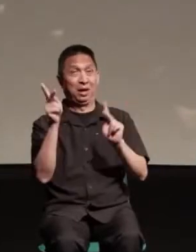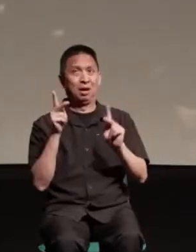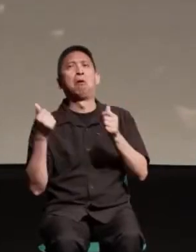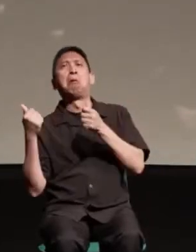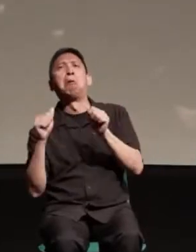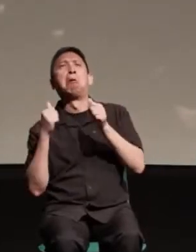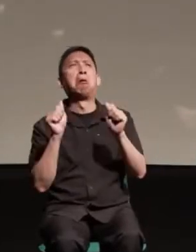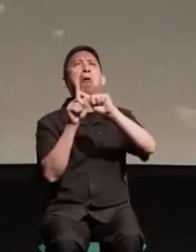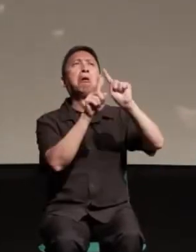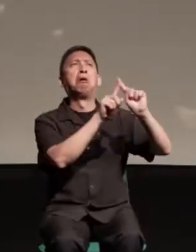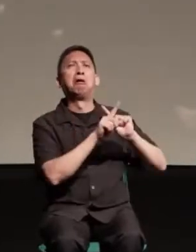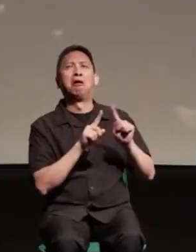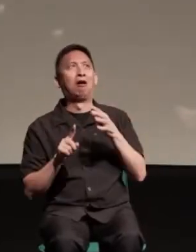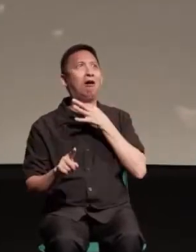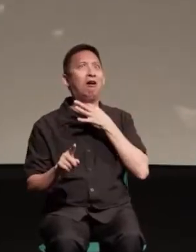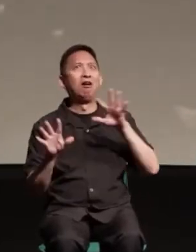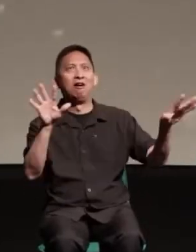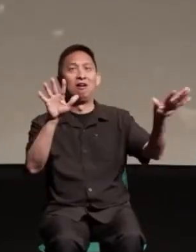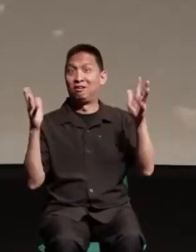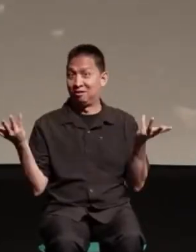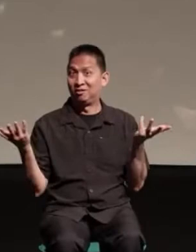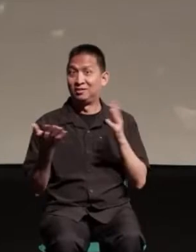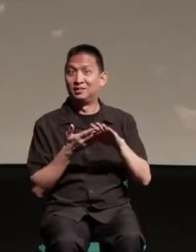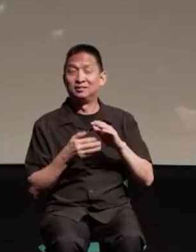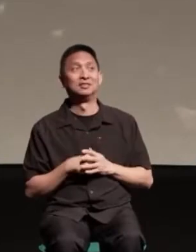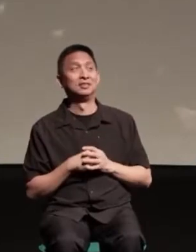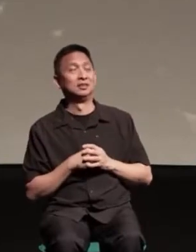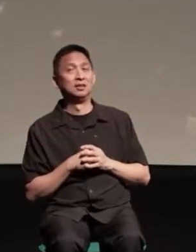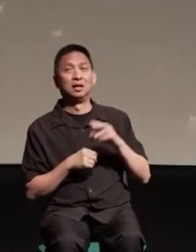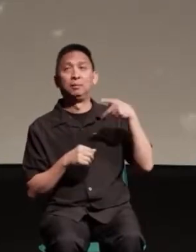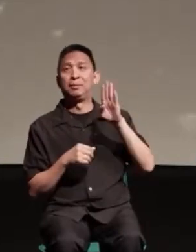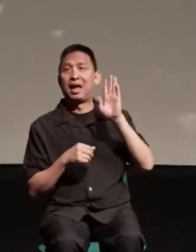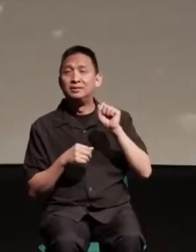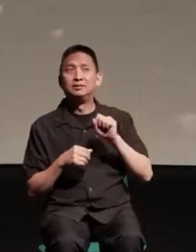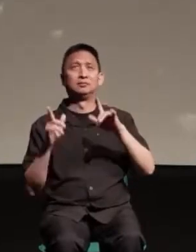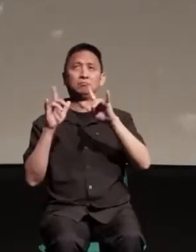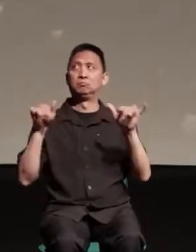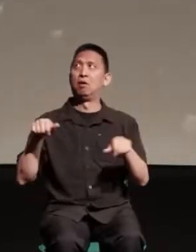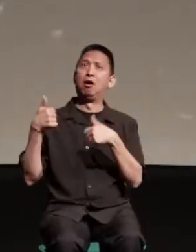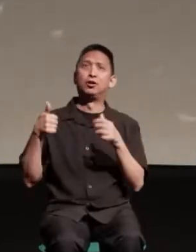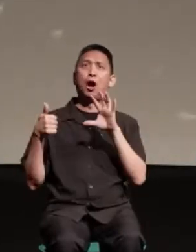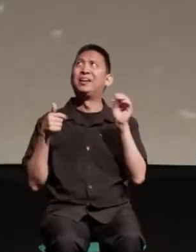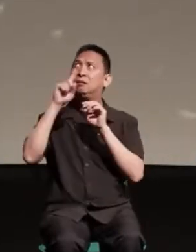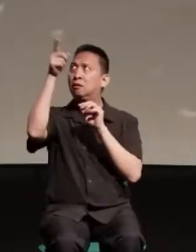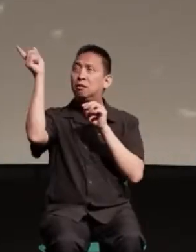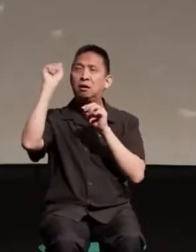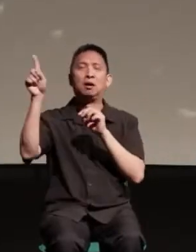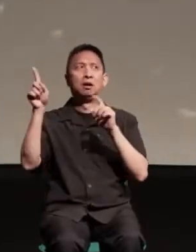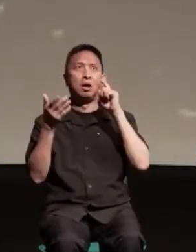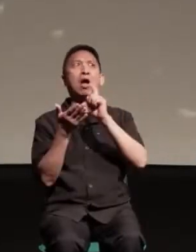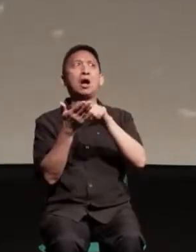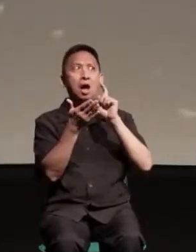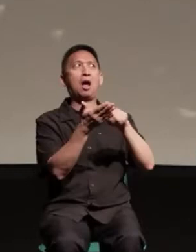and I think PBS and all the public media entities realize that, and that really allows for